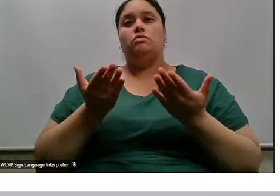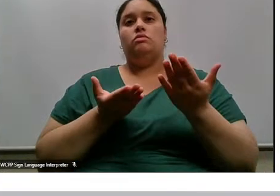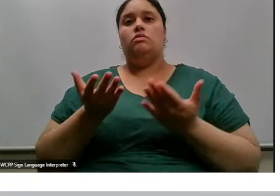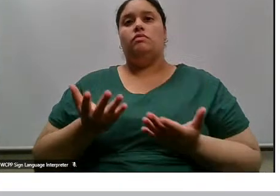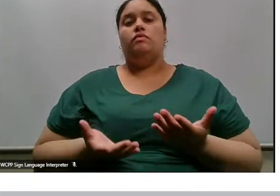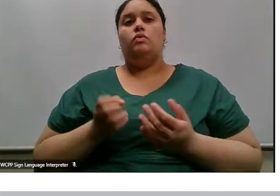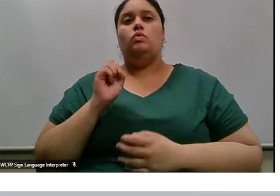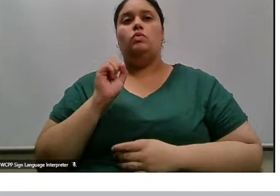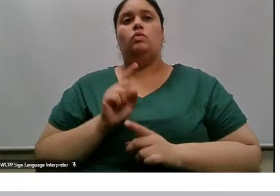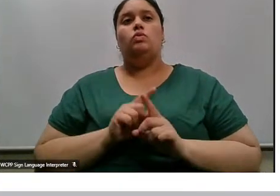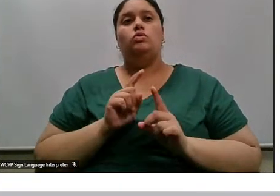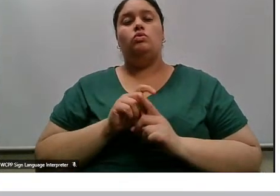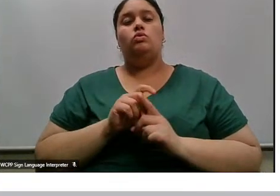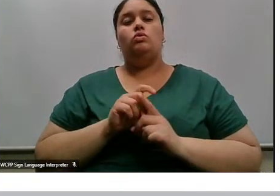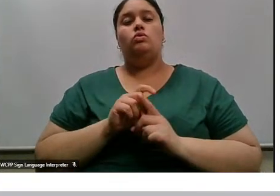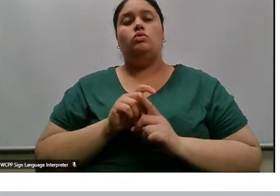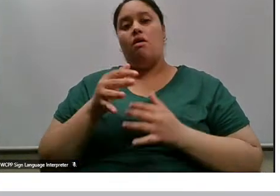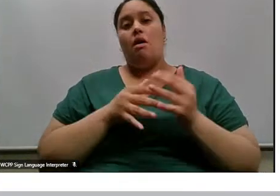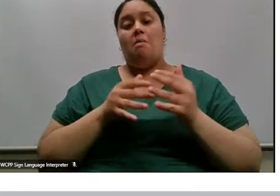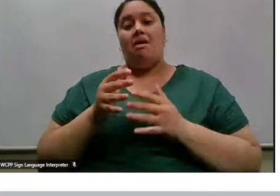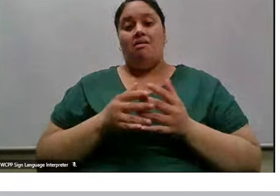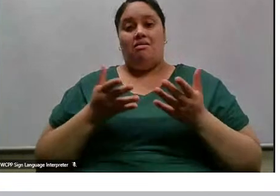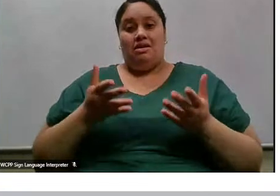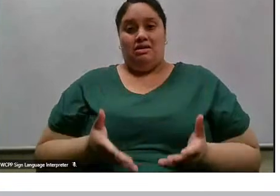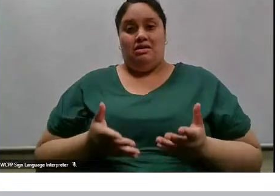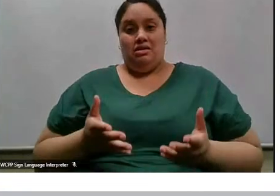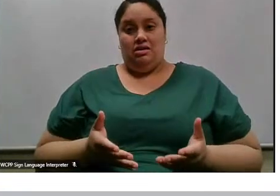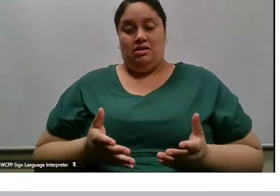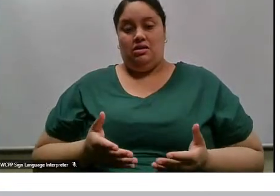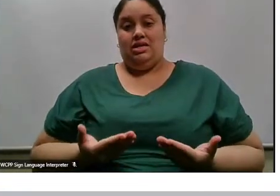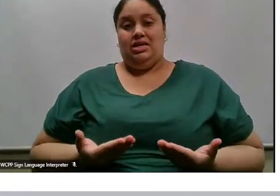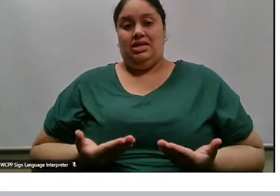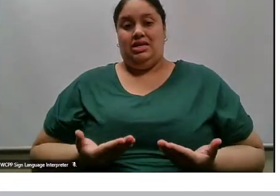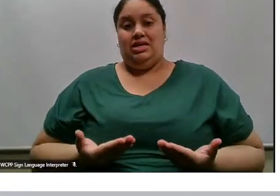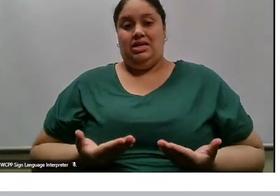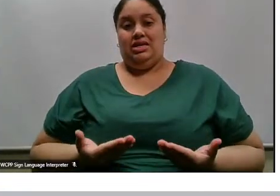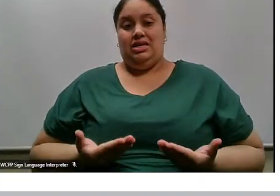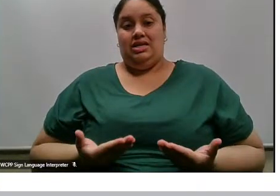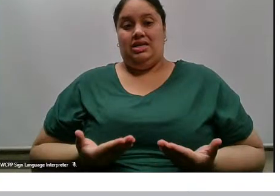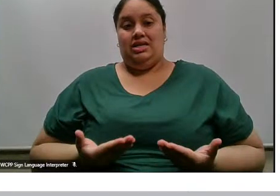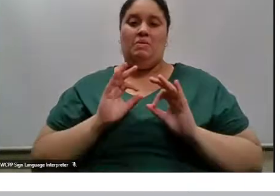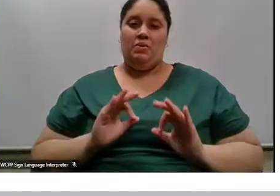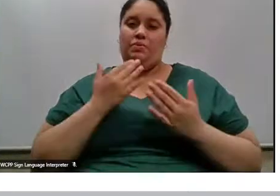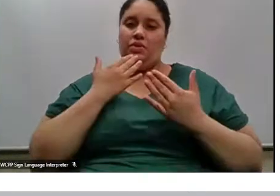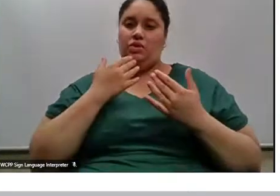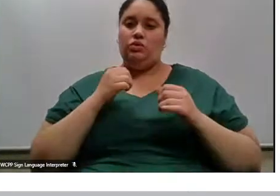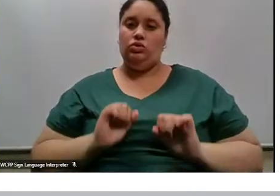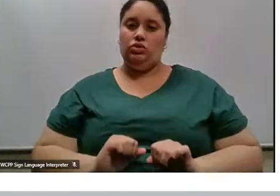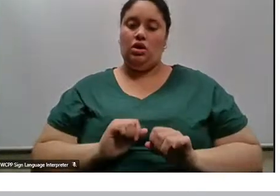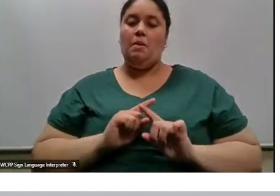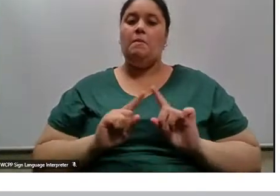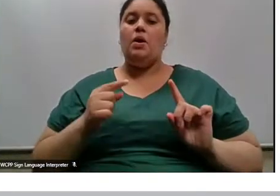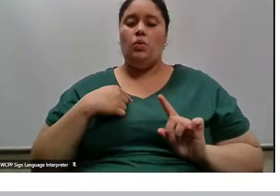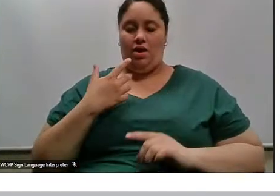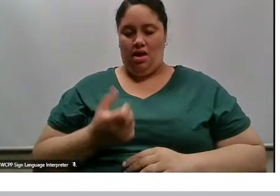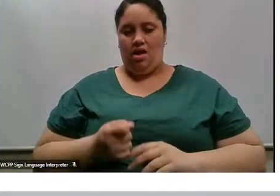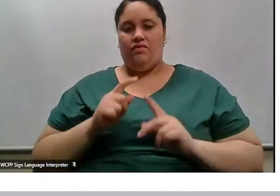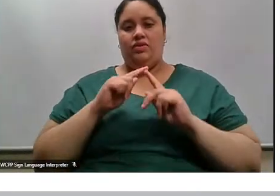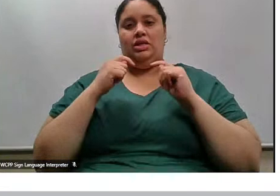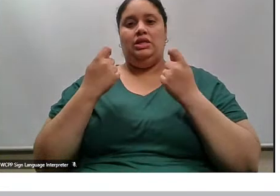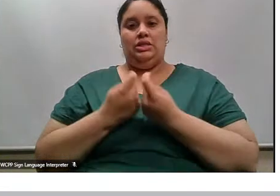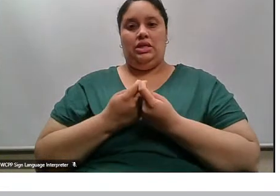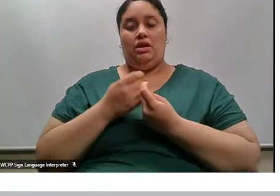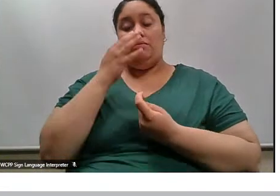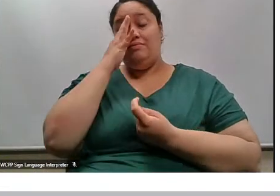whether matters service is being delivered on time. Thanks, Chair. But we do have a team. If